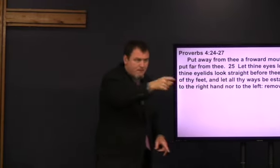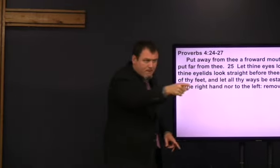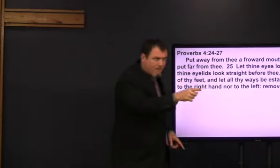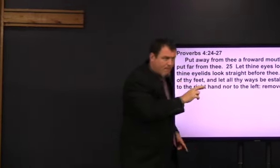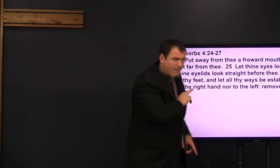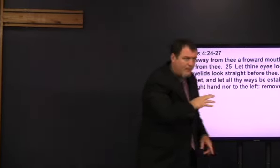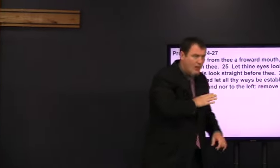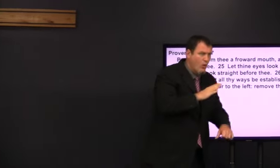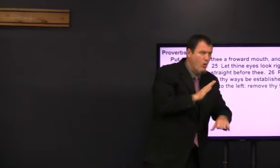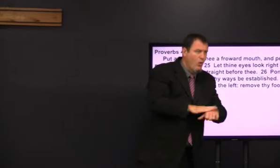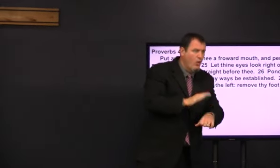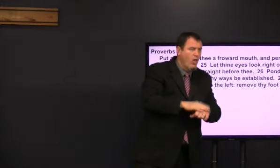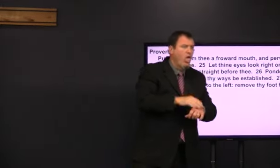Not just put it away, but throw it far away.